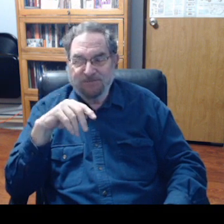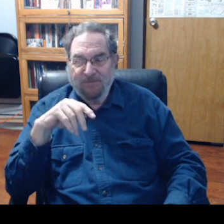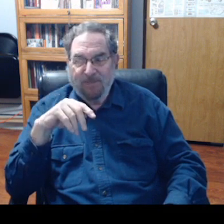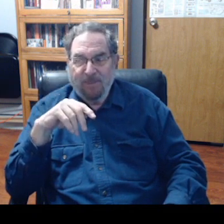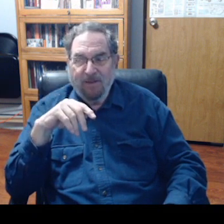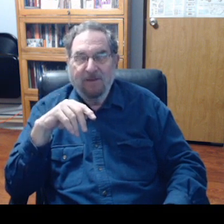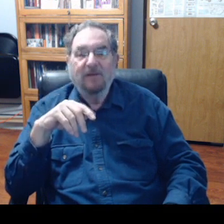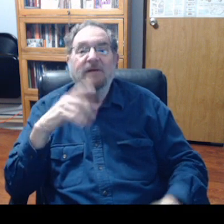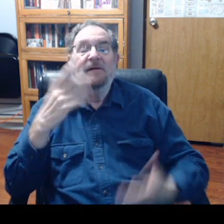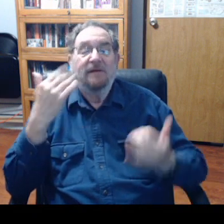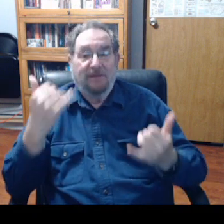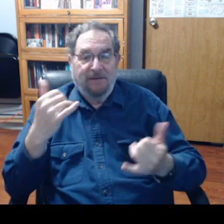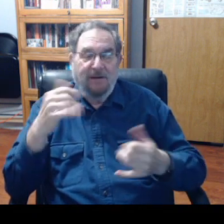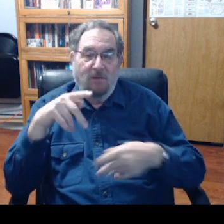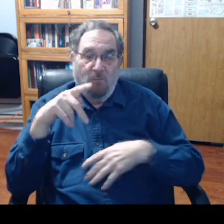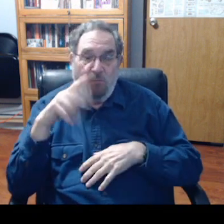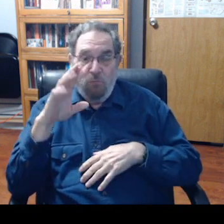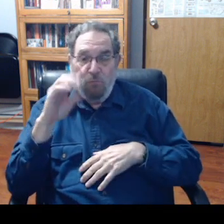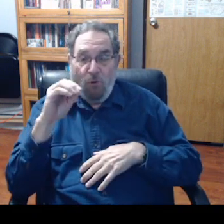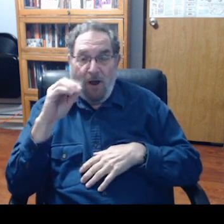protection.